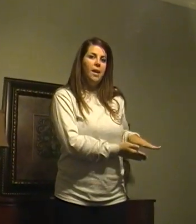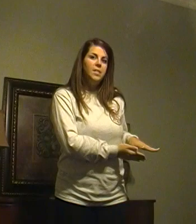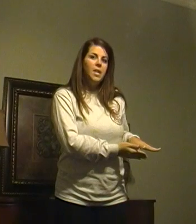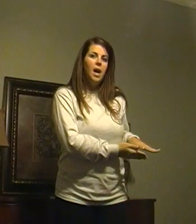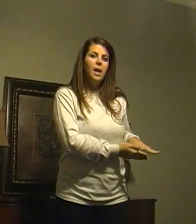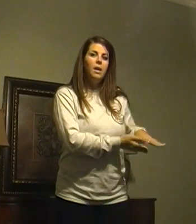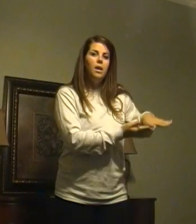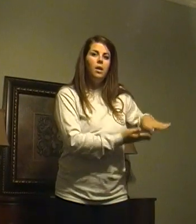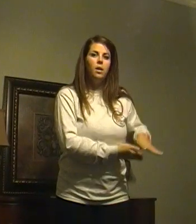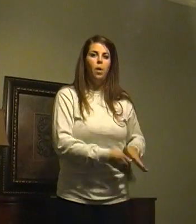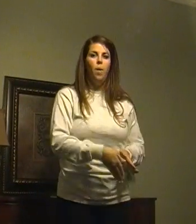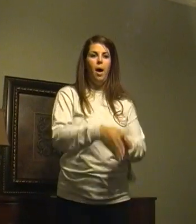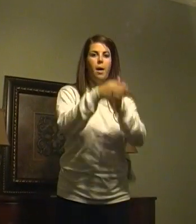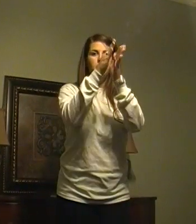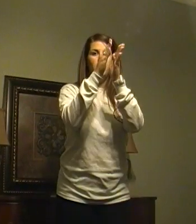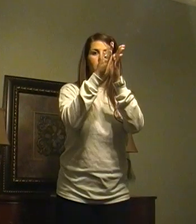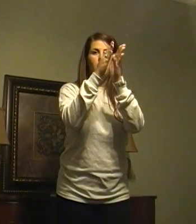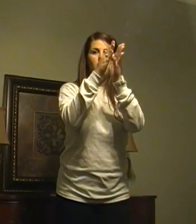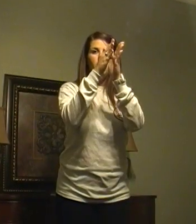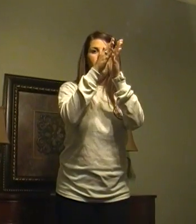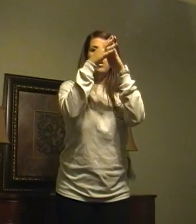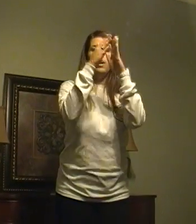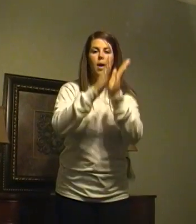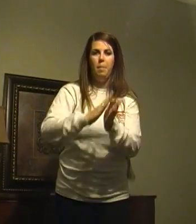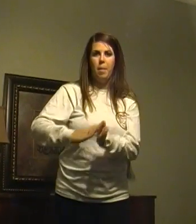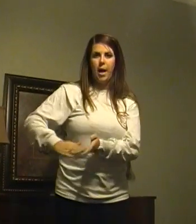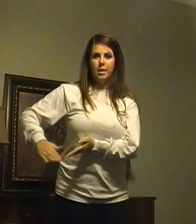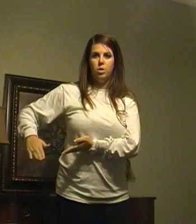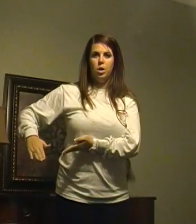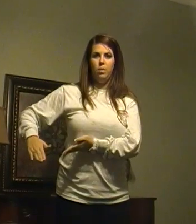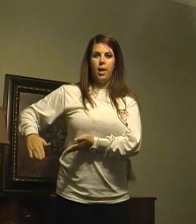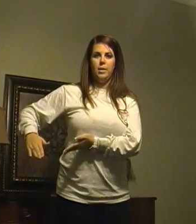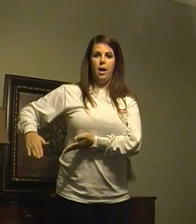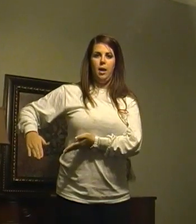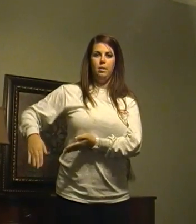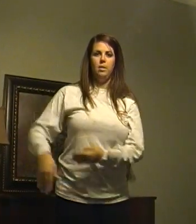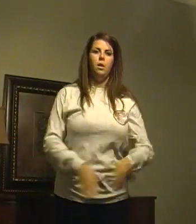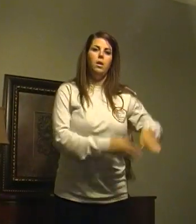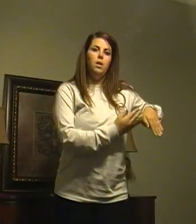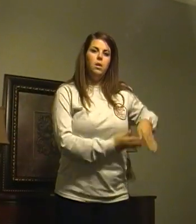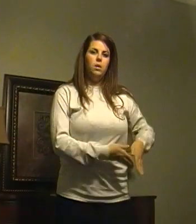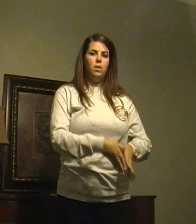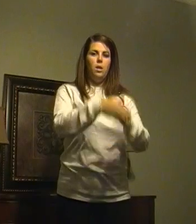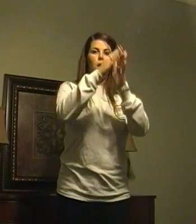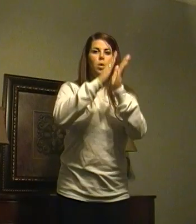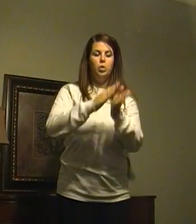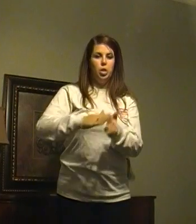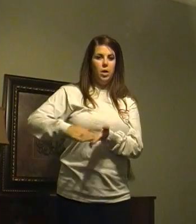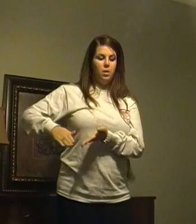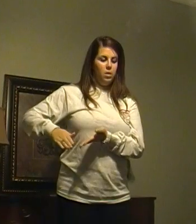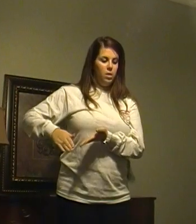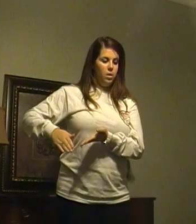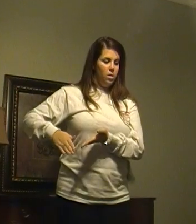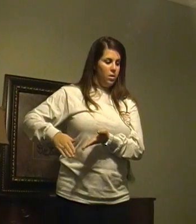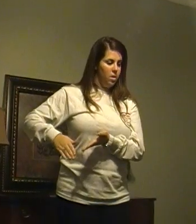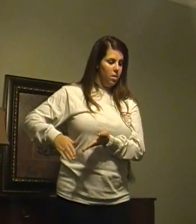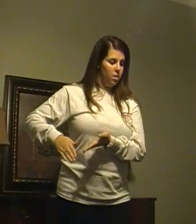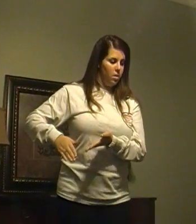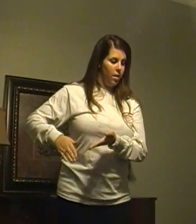left side, go up to the middle, and back down to your right side. Ocean.